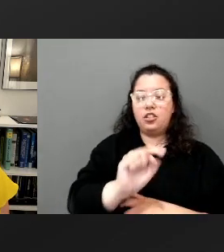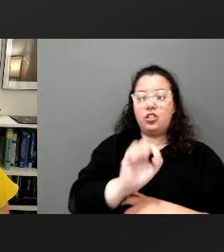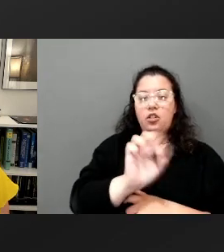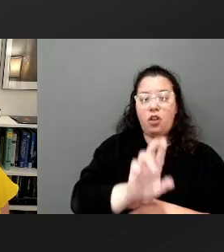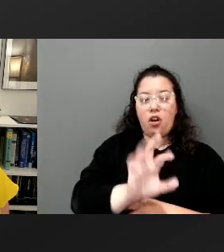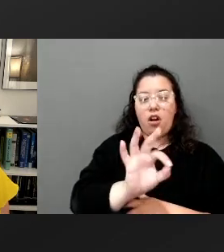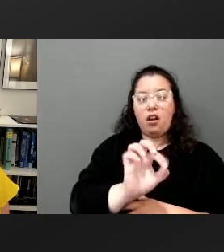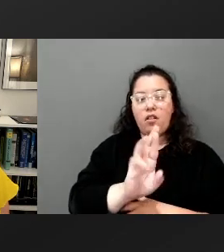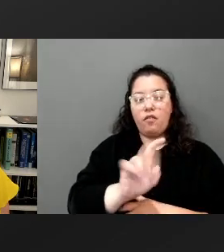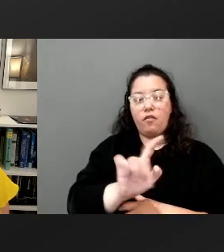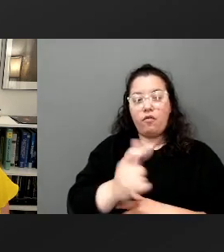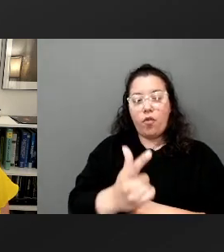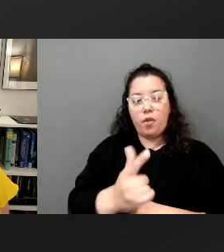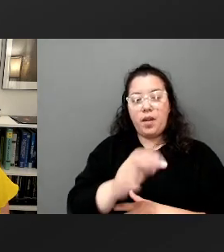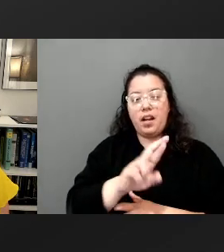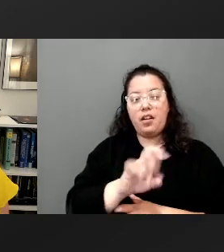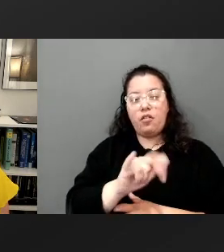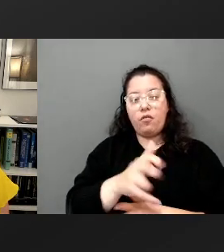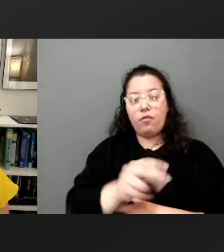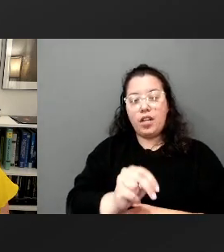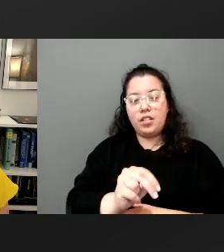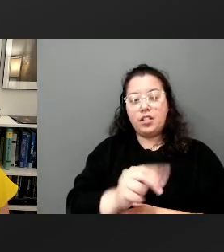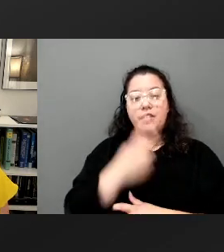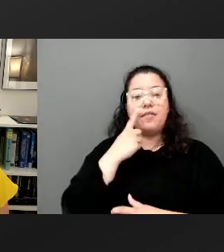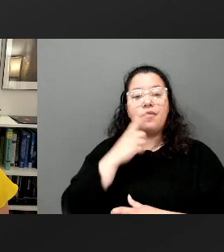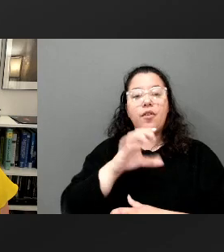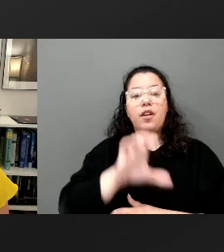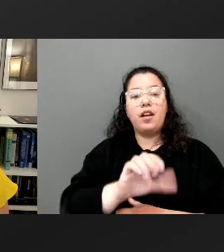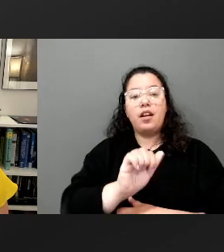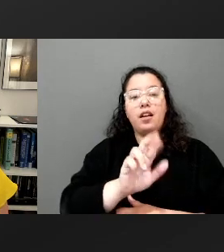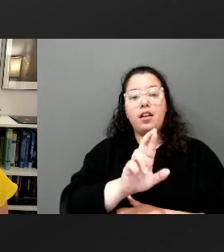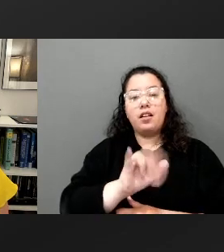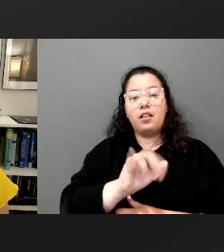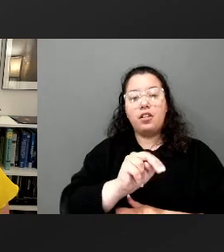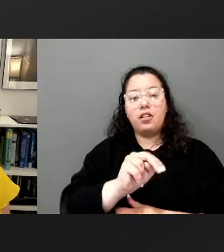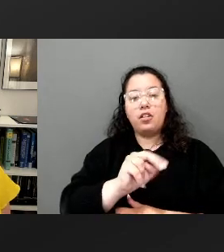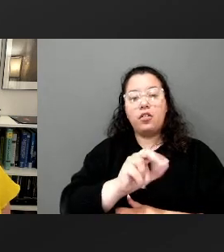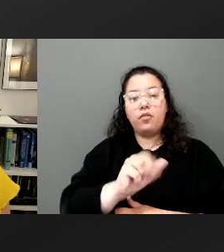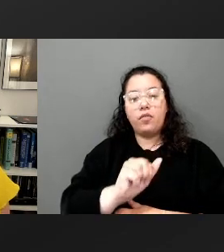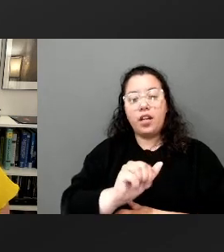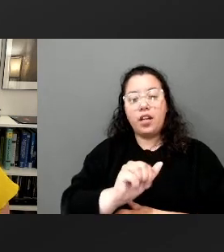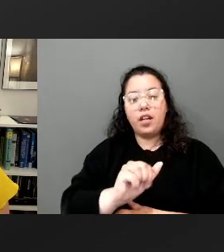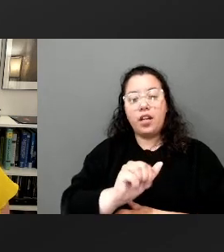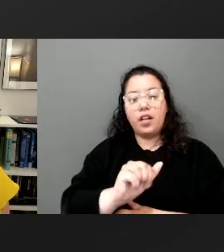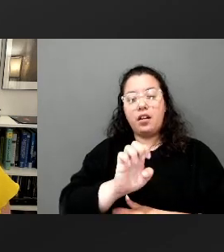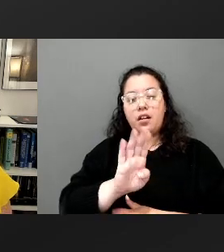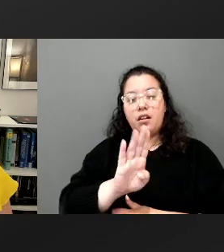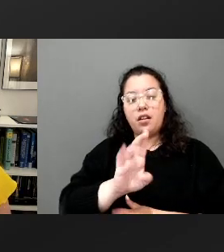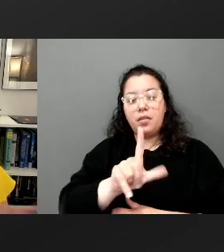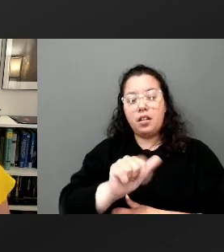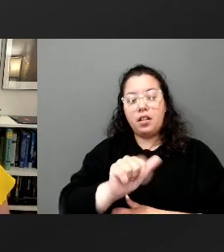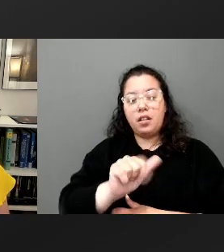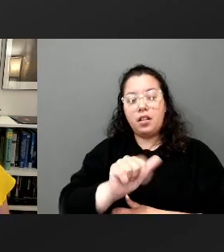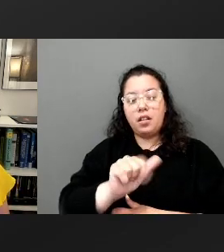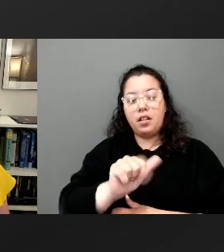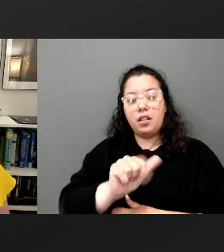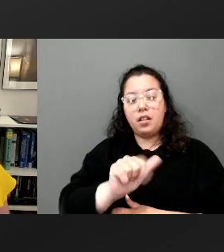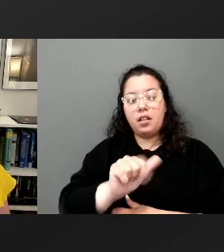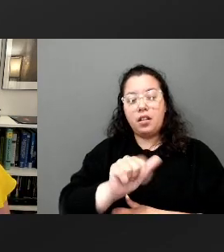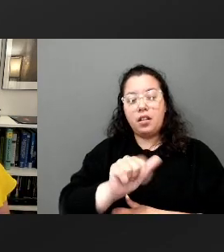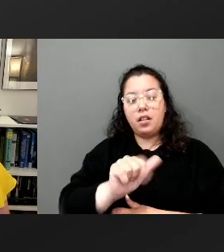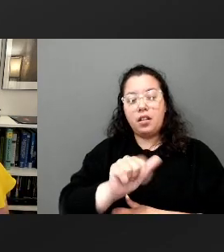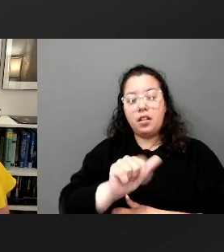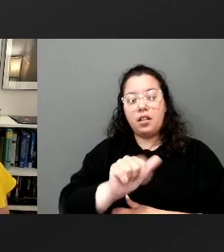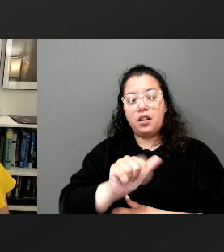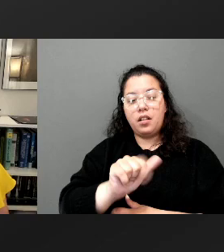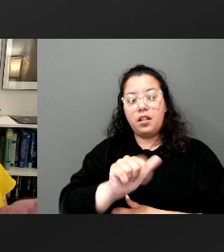it is also, you might have heard it referred to as the cosmic cliffs. So who would like to share